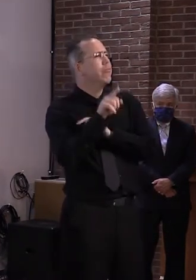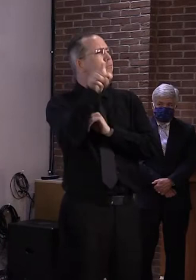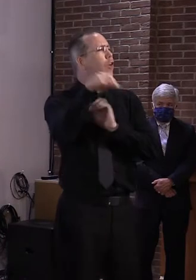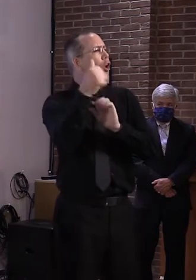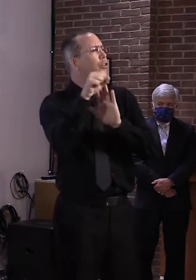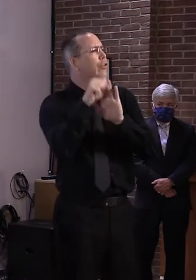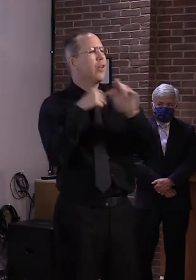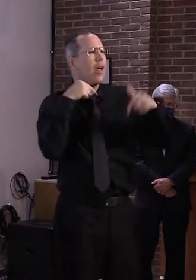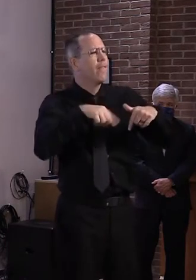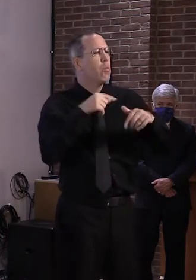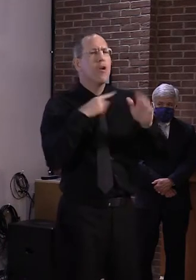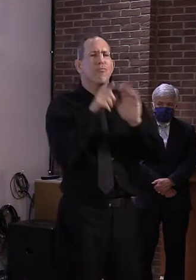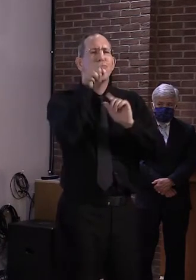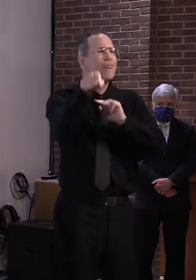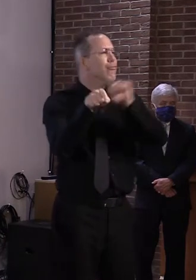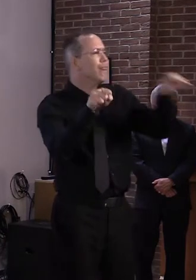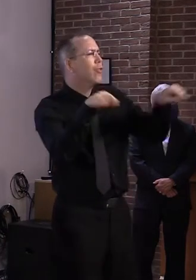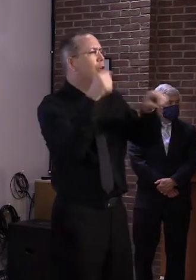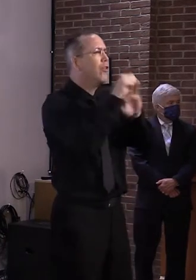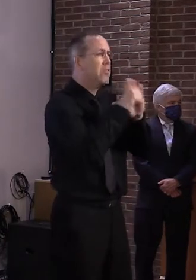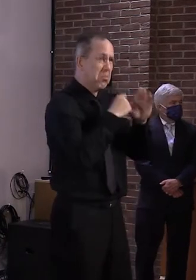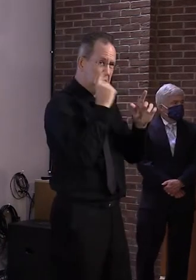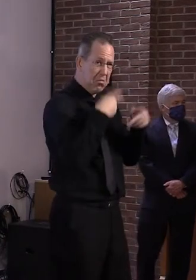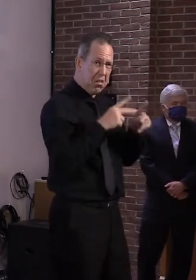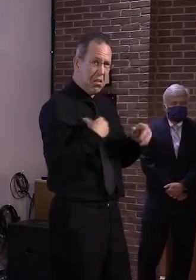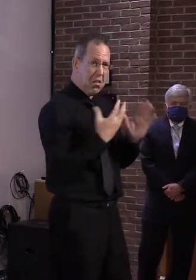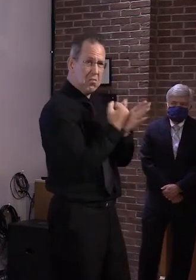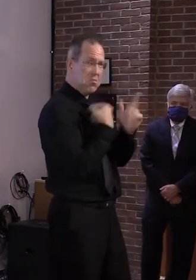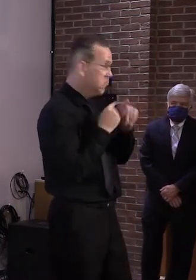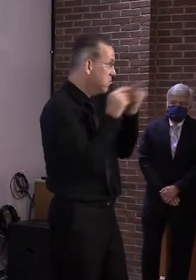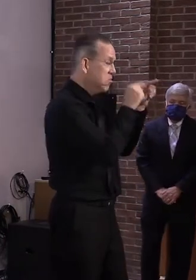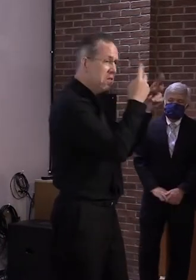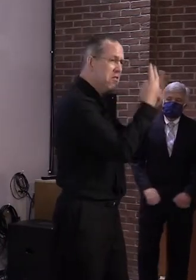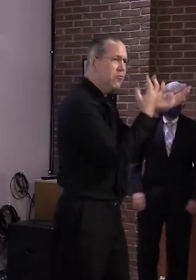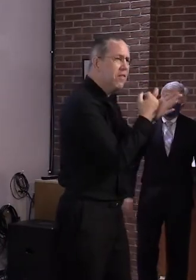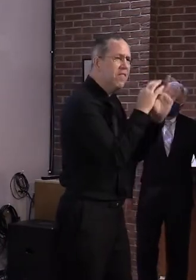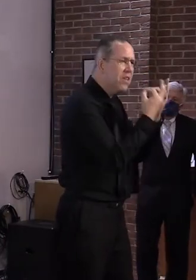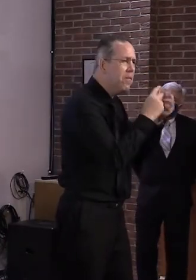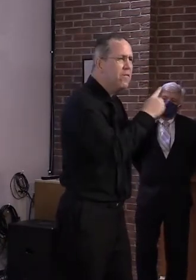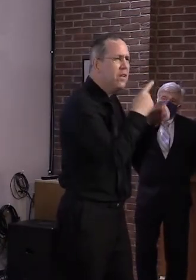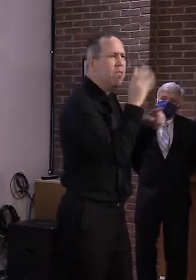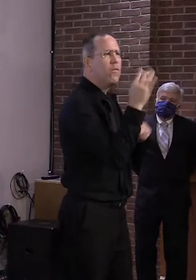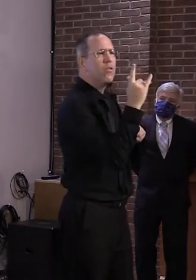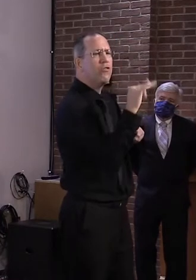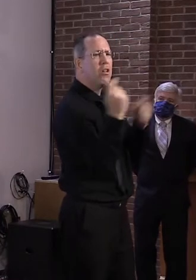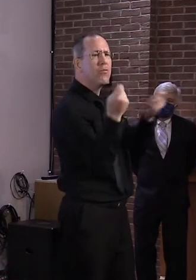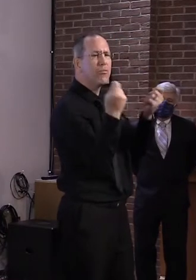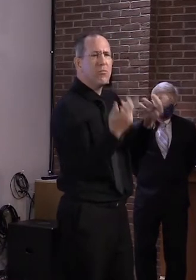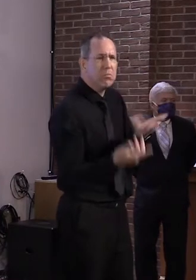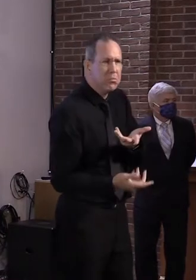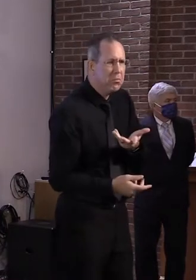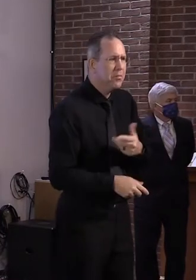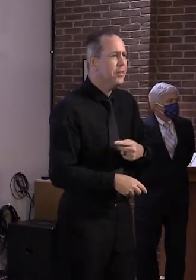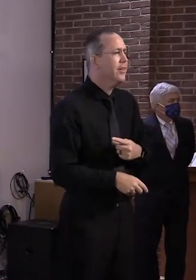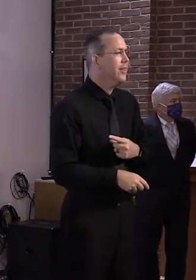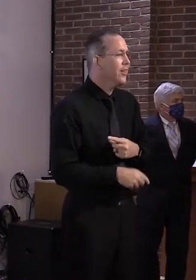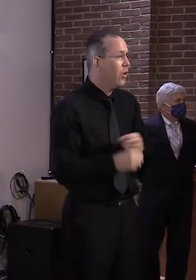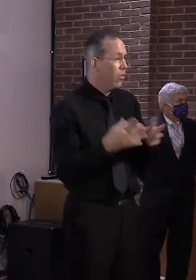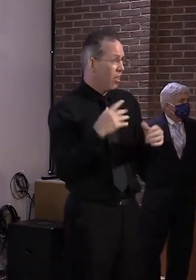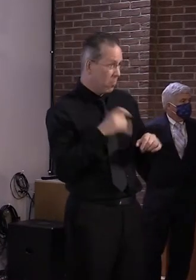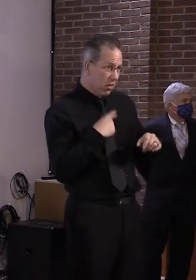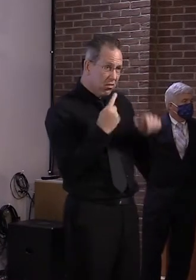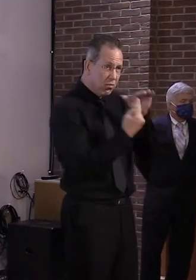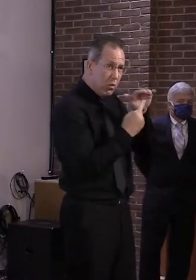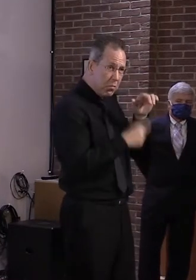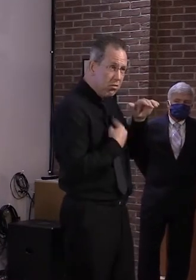Maine has a reciprocity agreement with us in concept. They've said that they would open up to Vermont